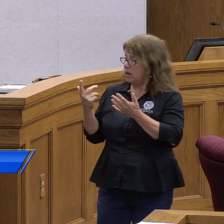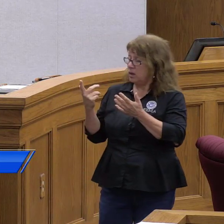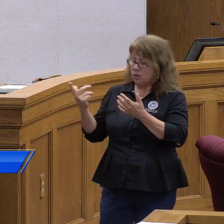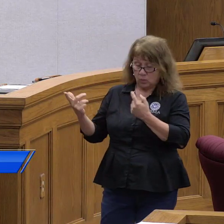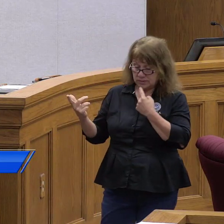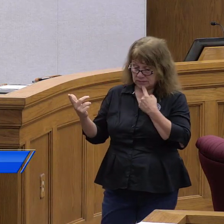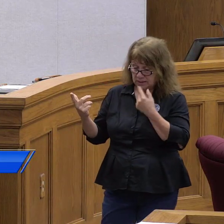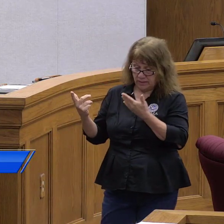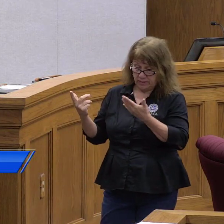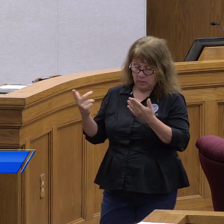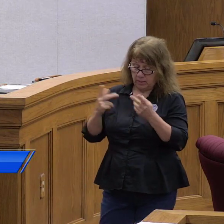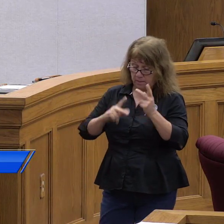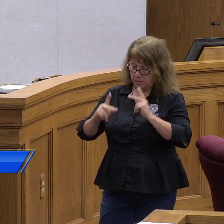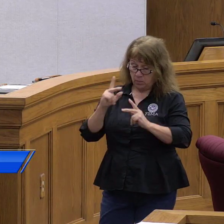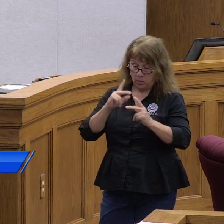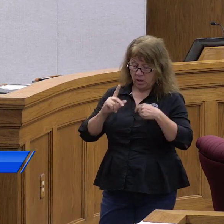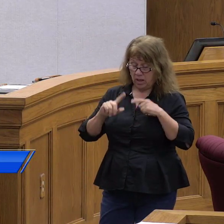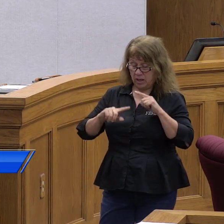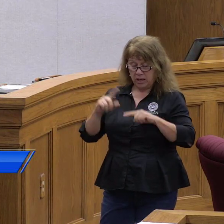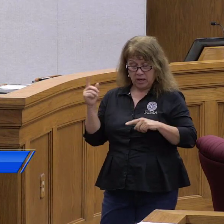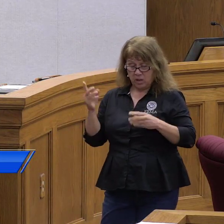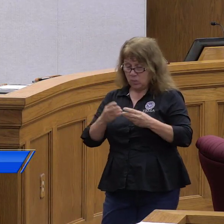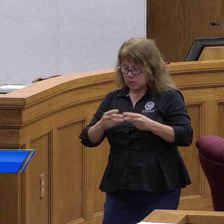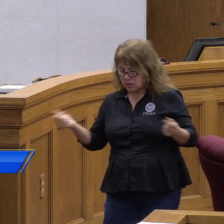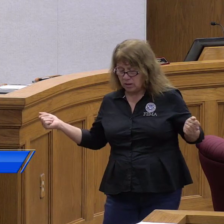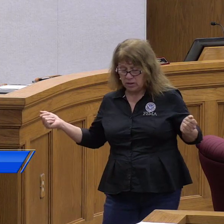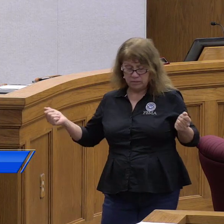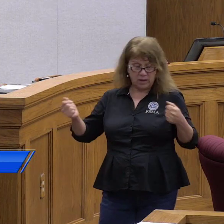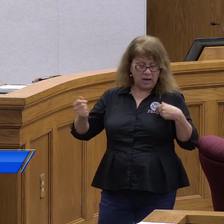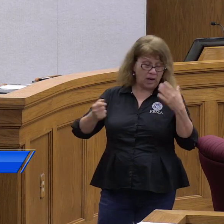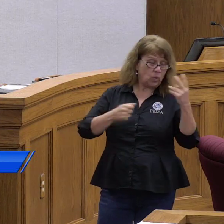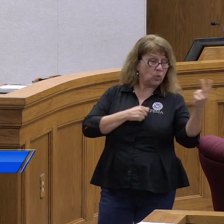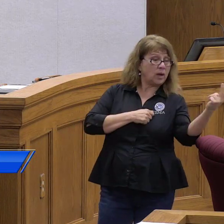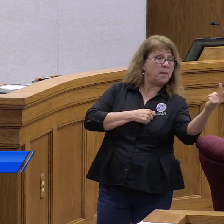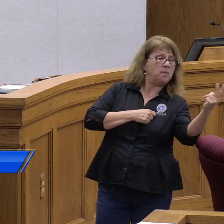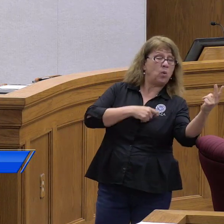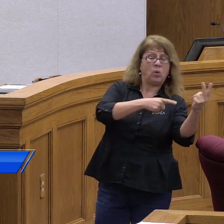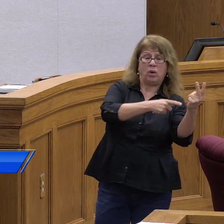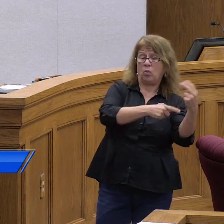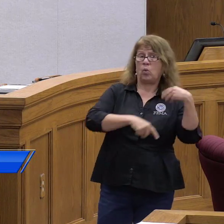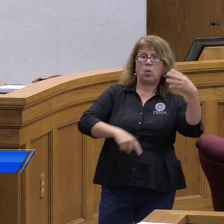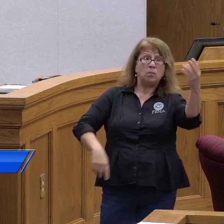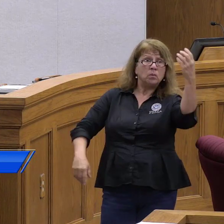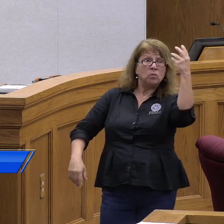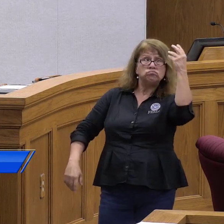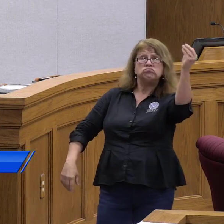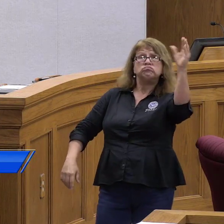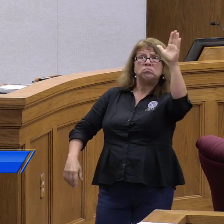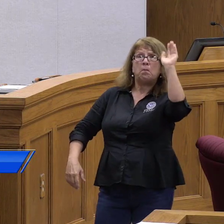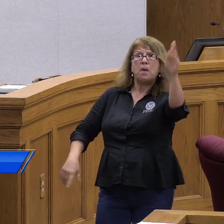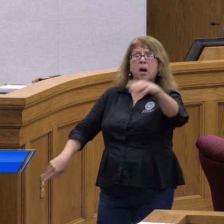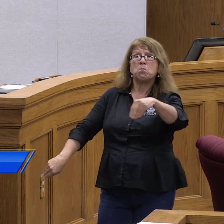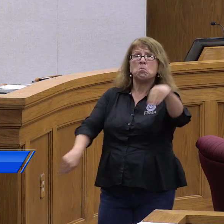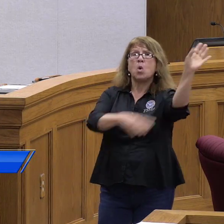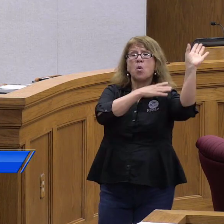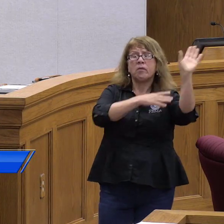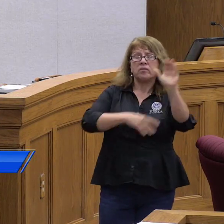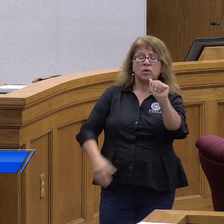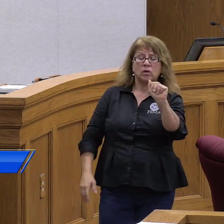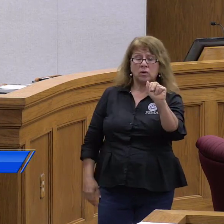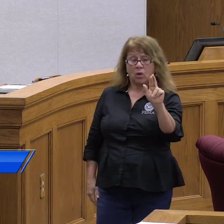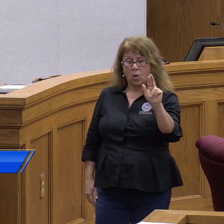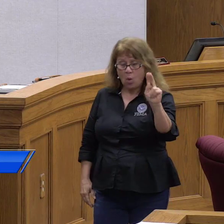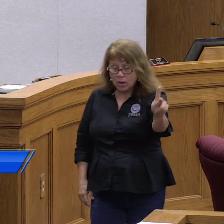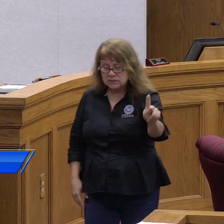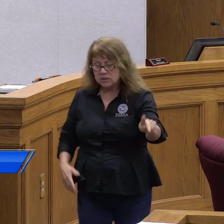deal with this, and they're moving away. I know a couple that said, we're out of here, we're going back to Arkansas. Another